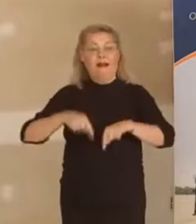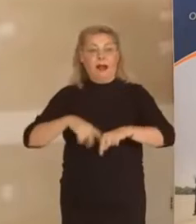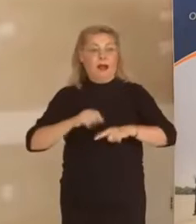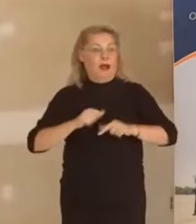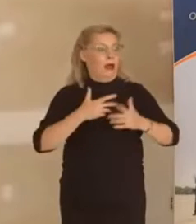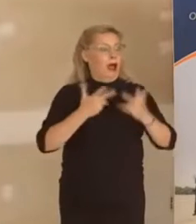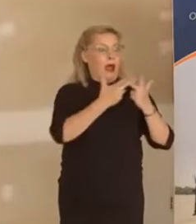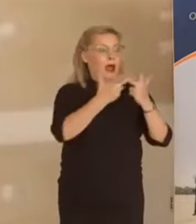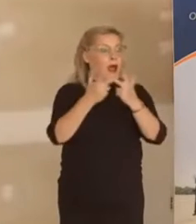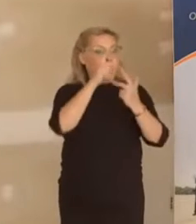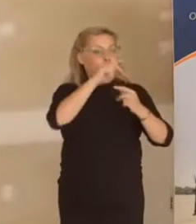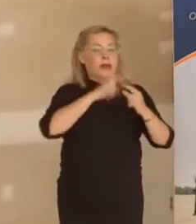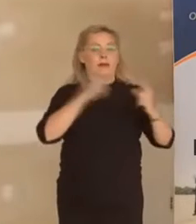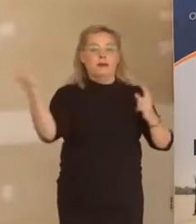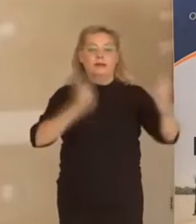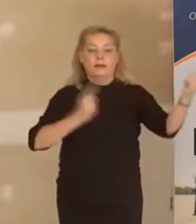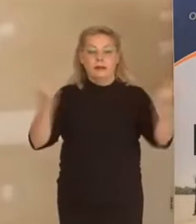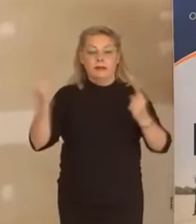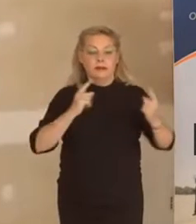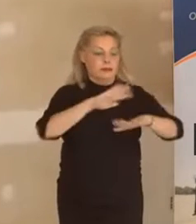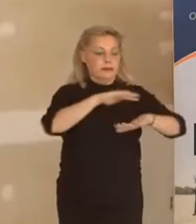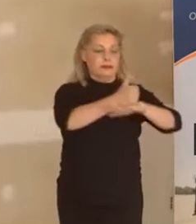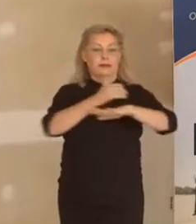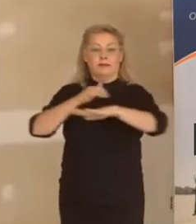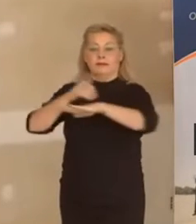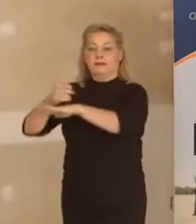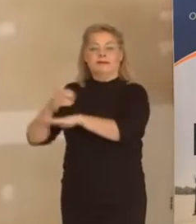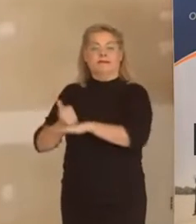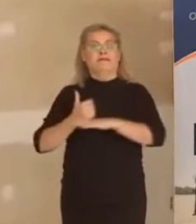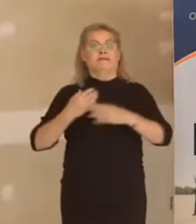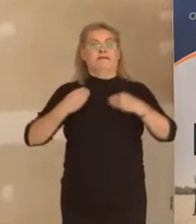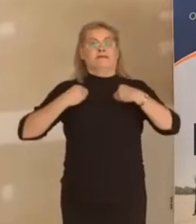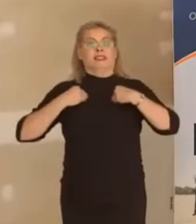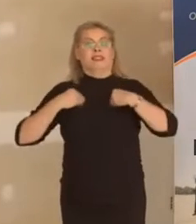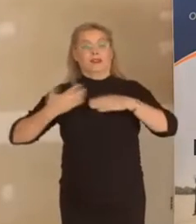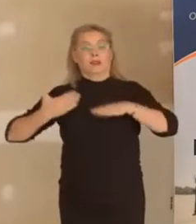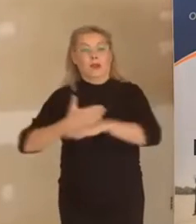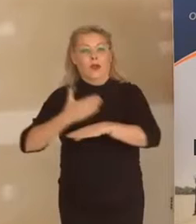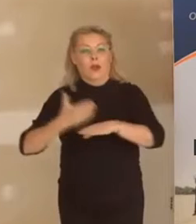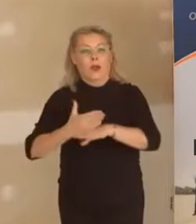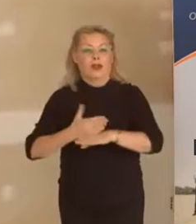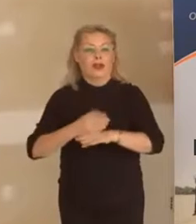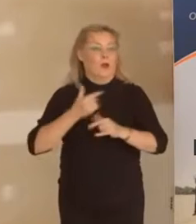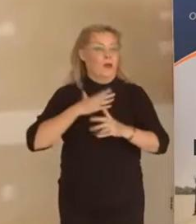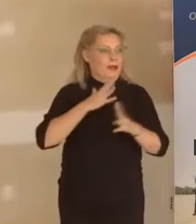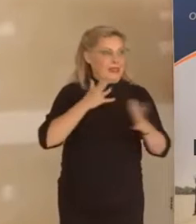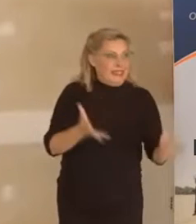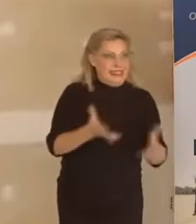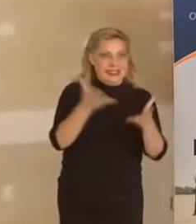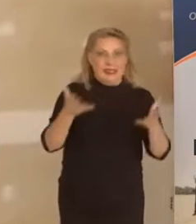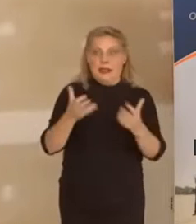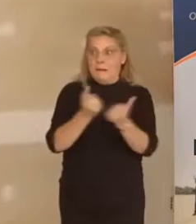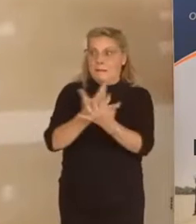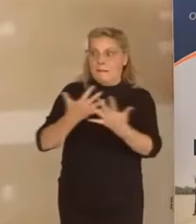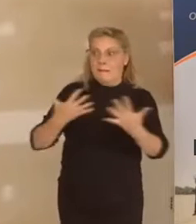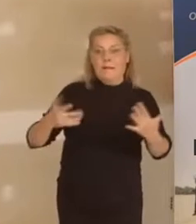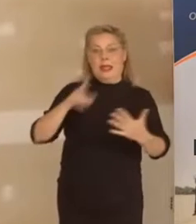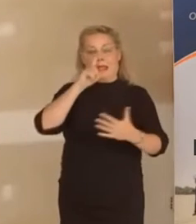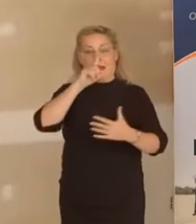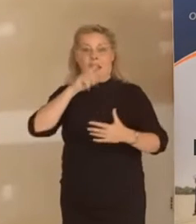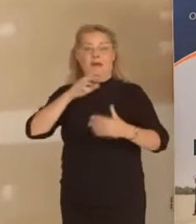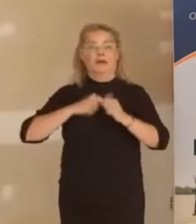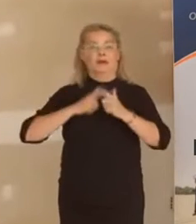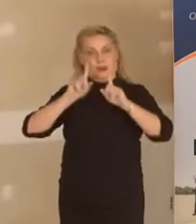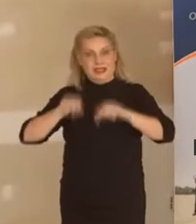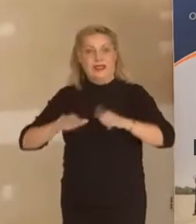the private sector has in the New South Wales economy. This is all about jobs, jobs, jobs, driving investment in our state.